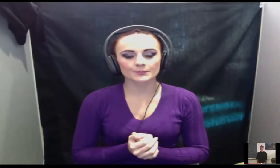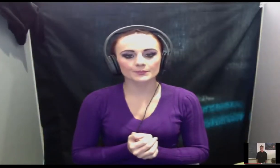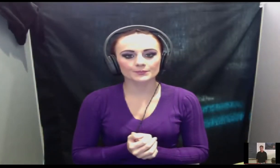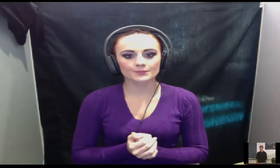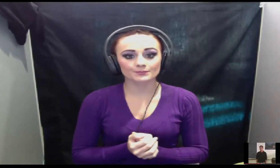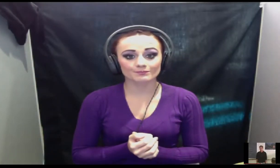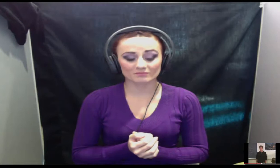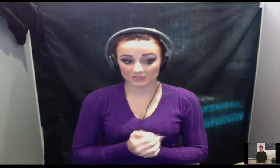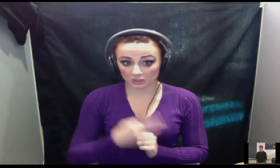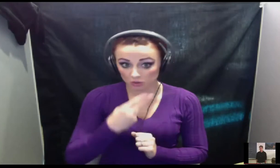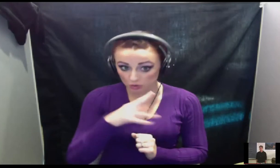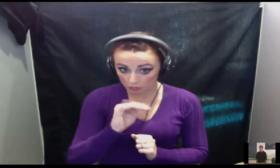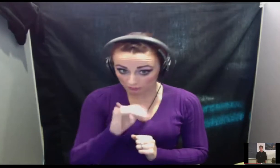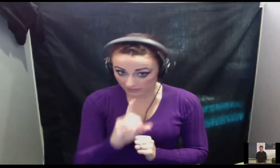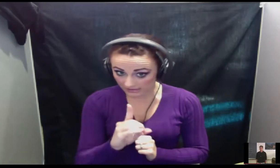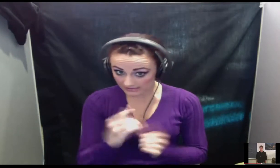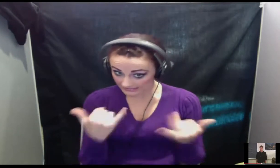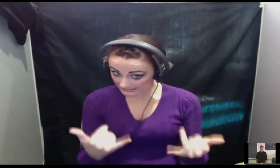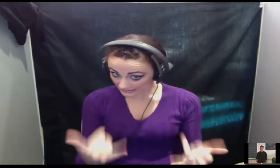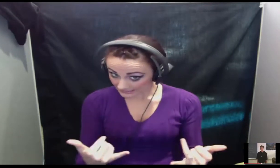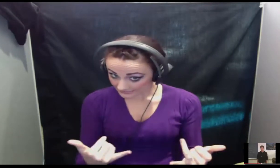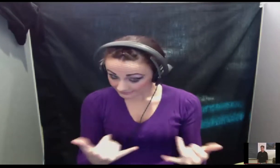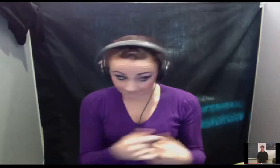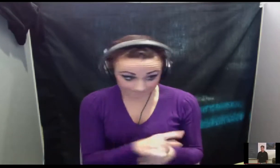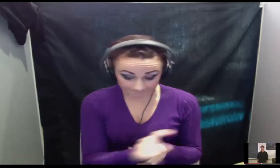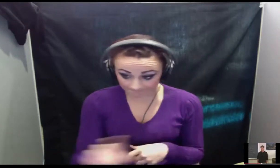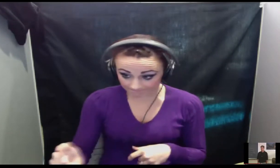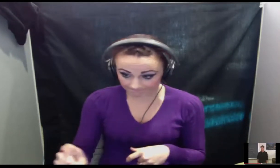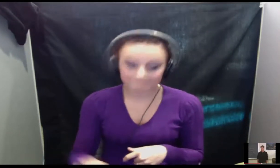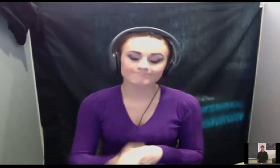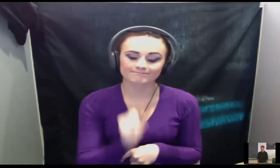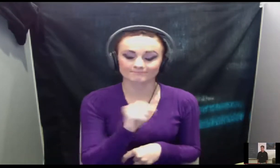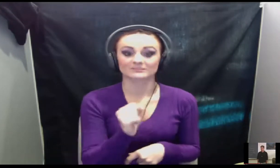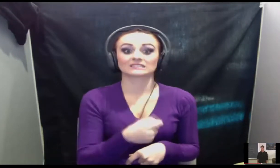Is it humid today? Yeah, it's very humid today.